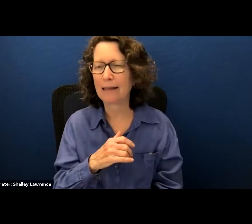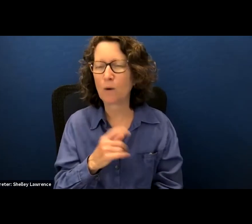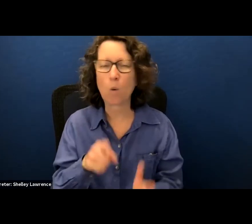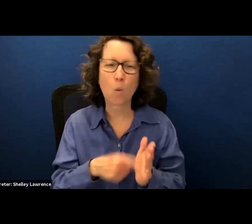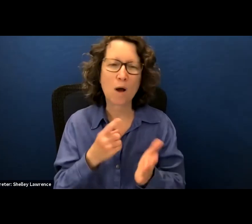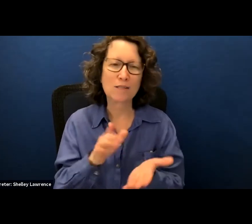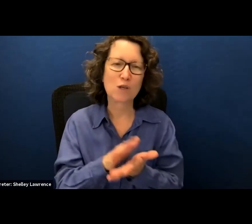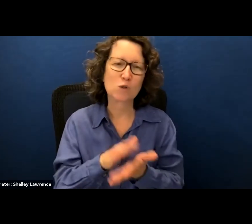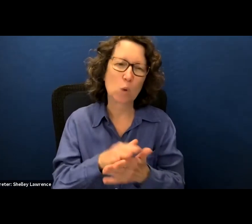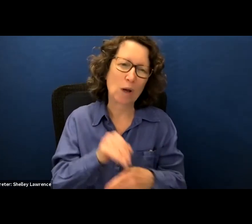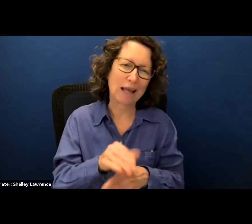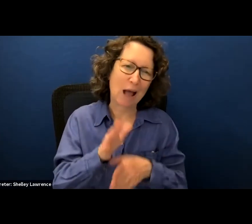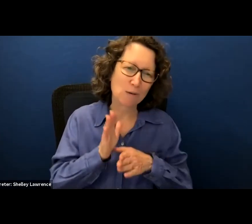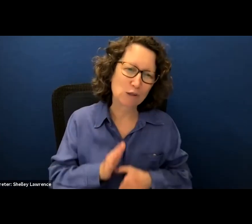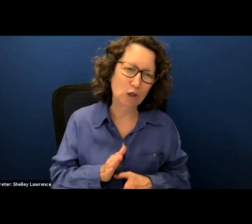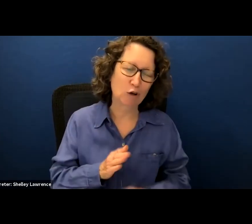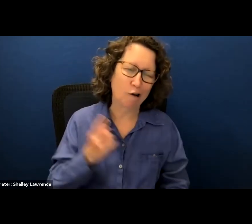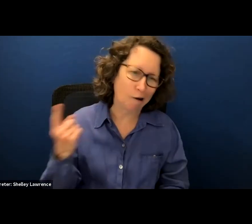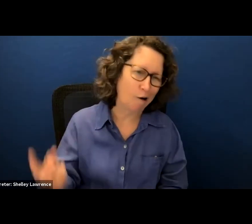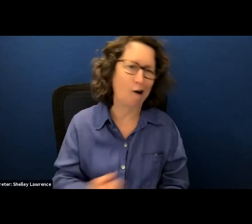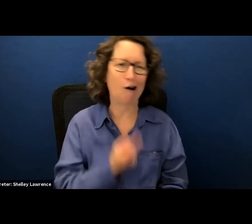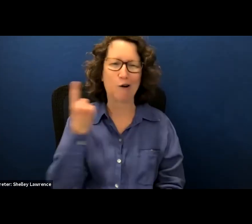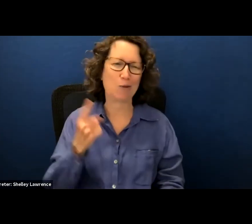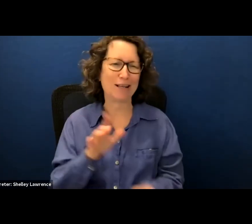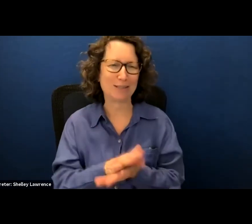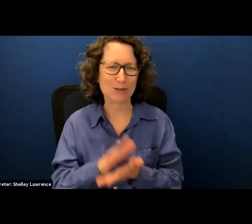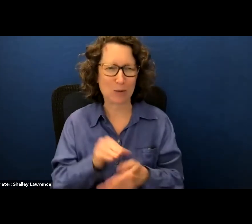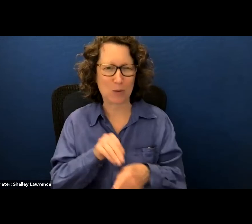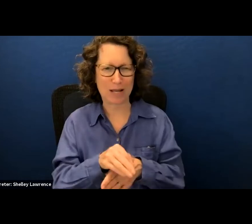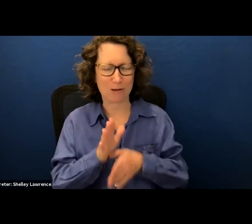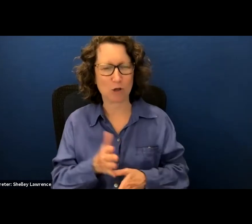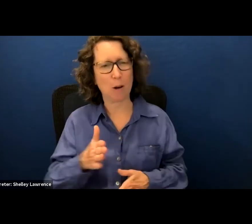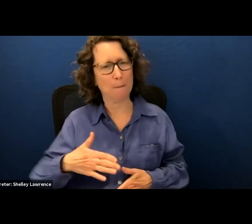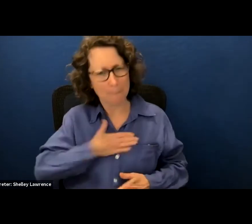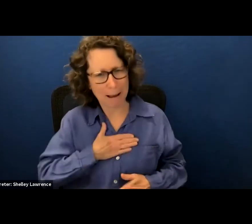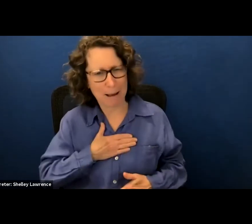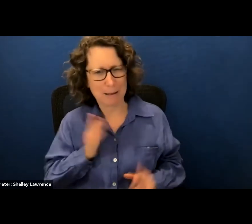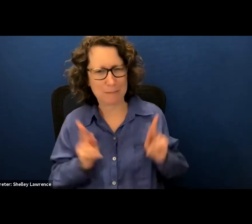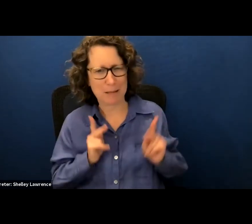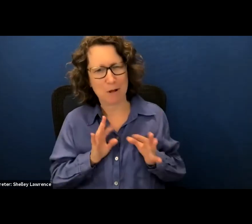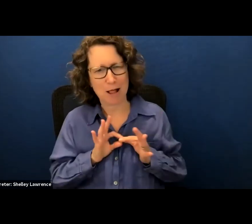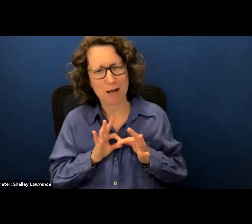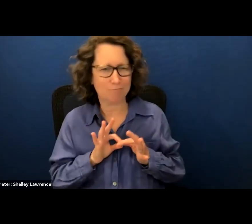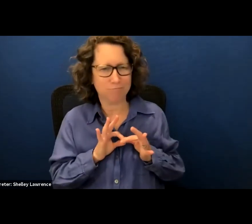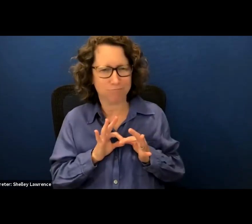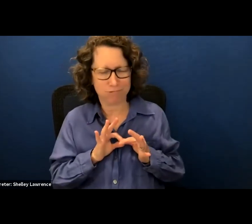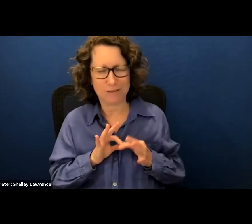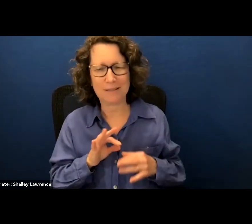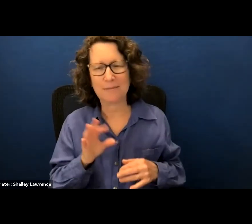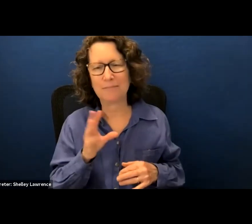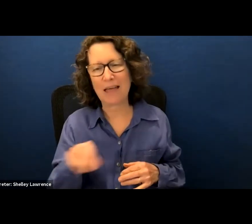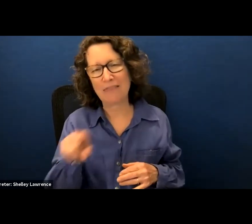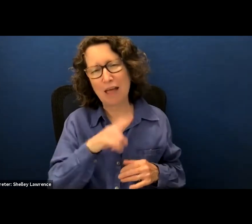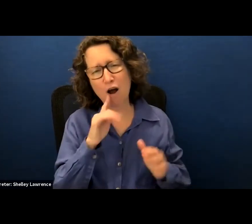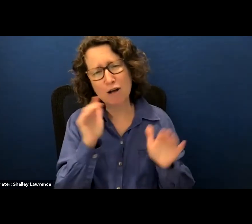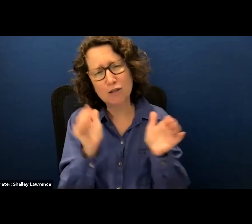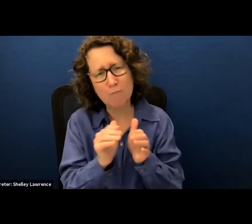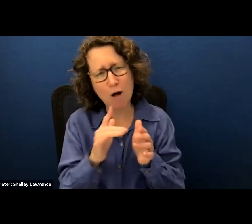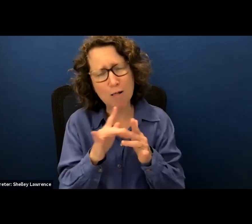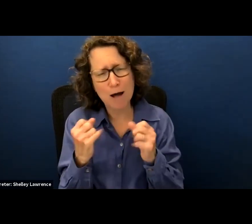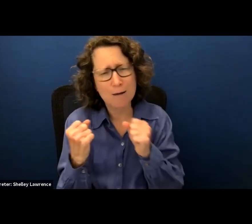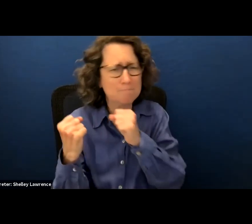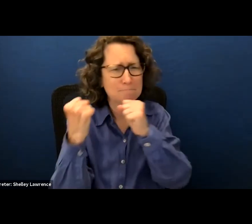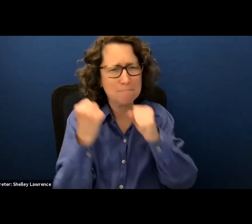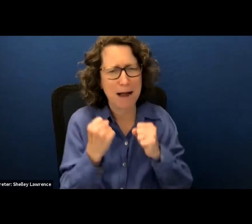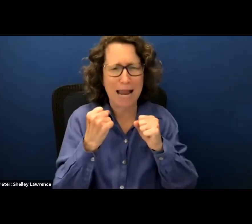school counselor, I'm always a school counselor. They are my people, and they're a small but mighty